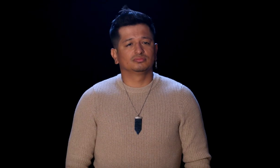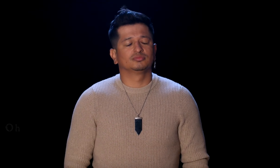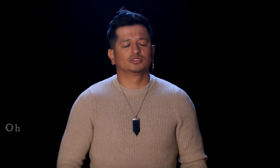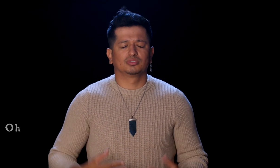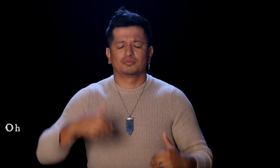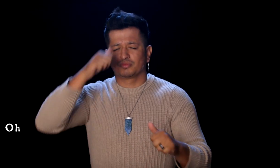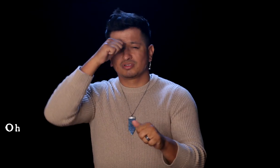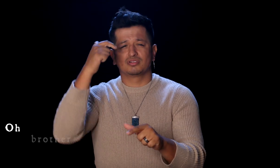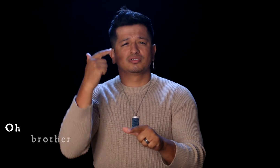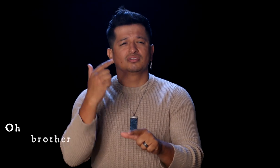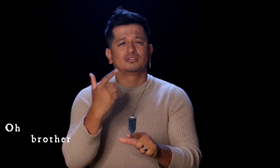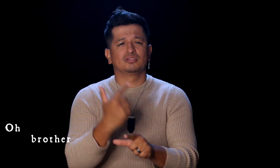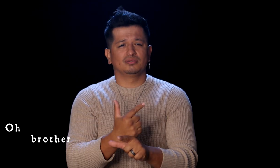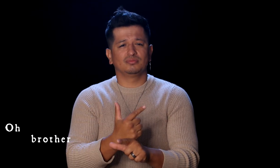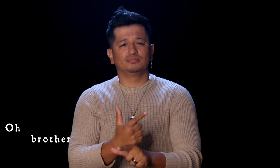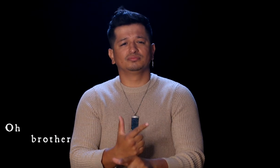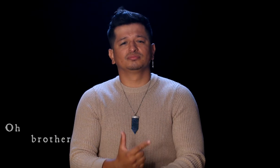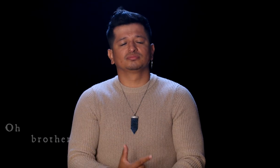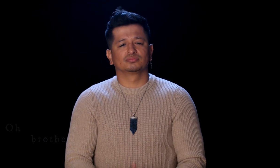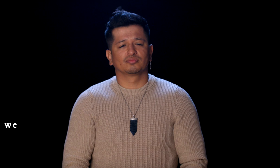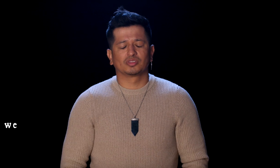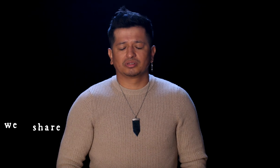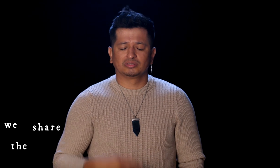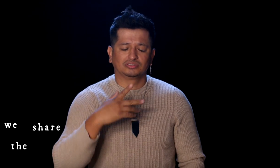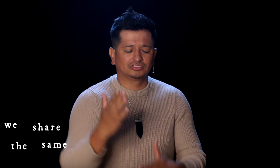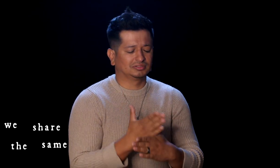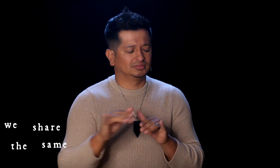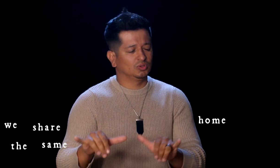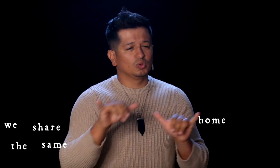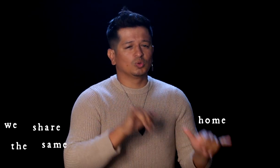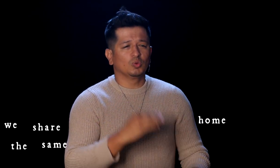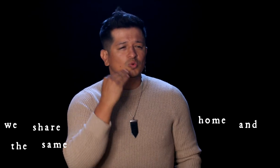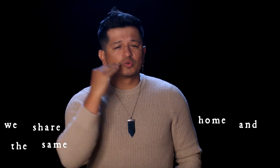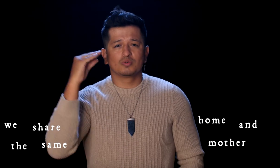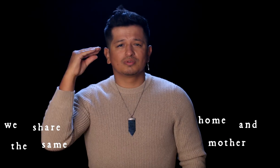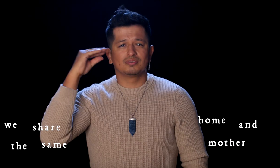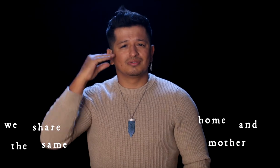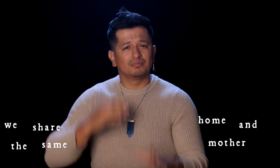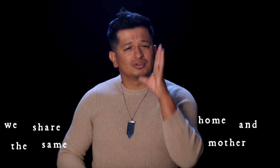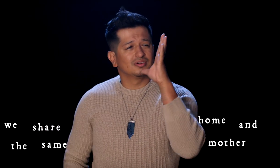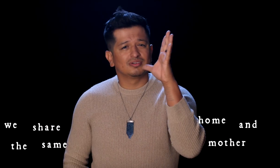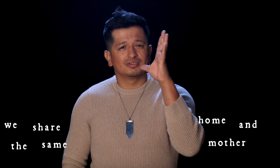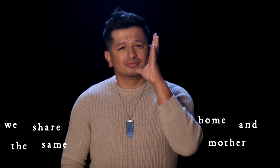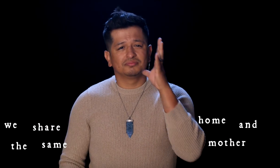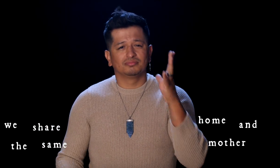Oh brother, we share the same home and mother.